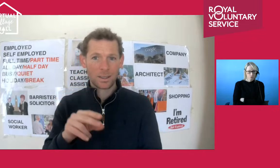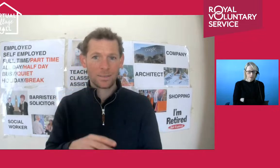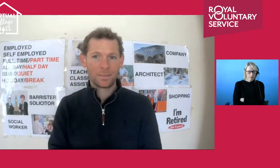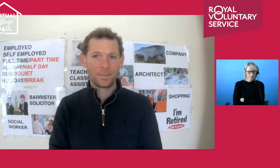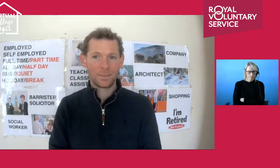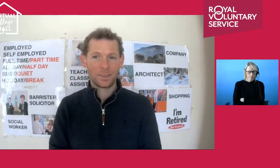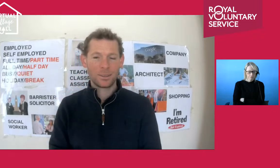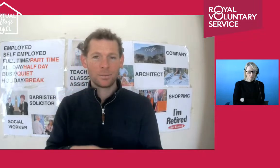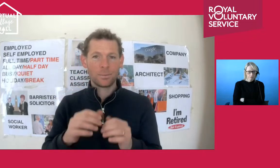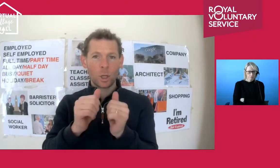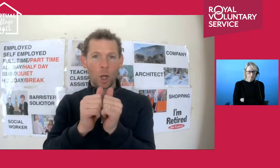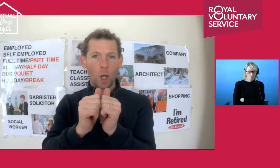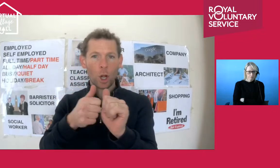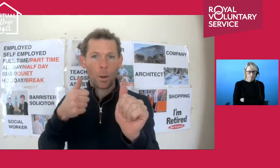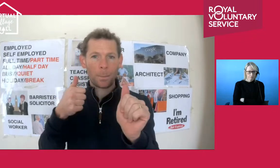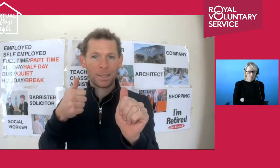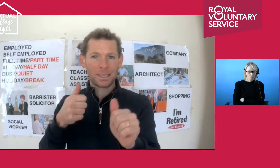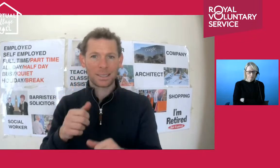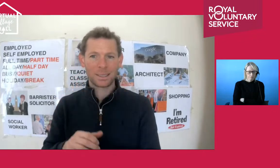Number 12.